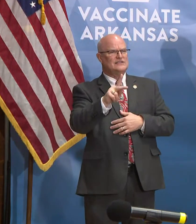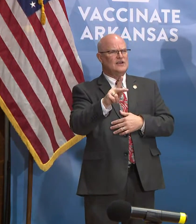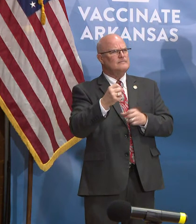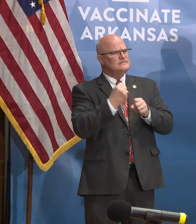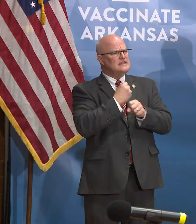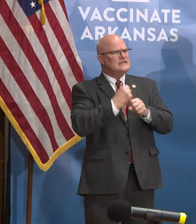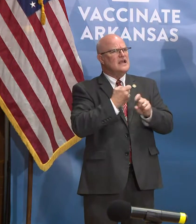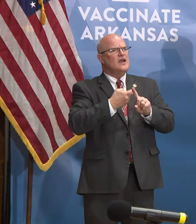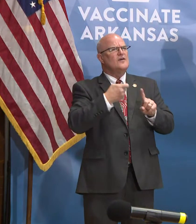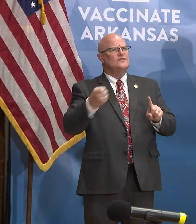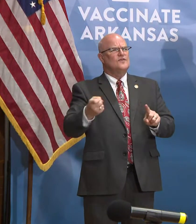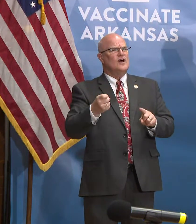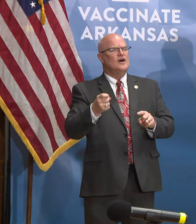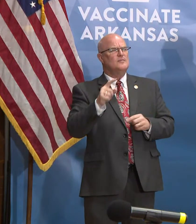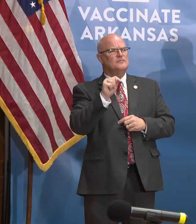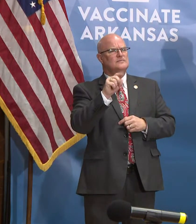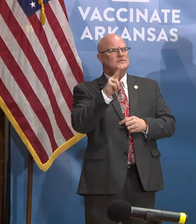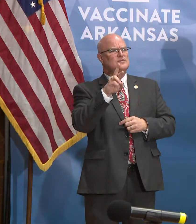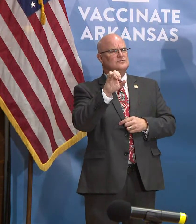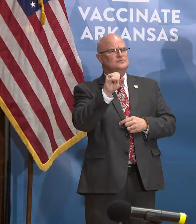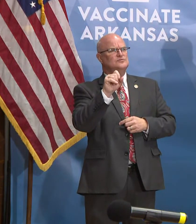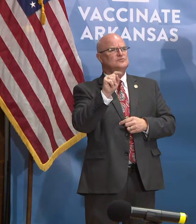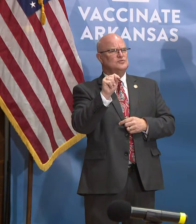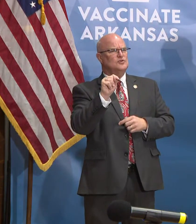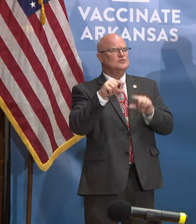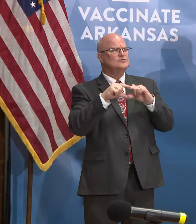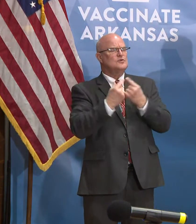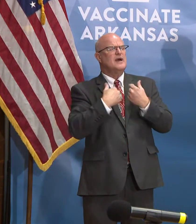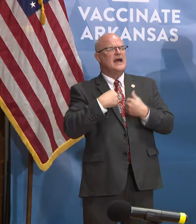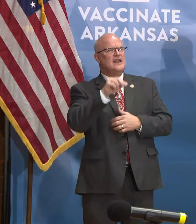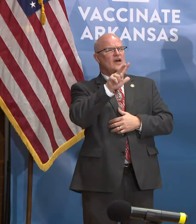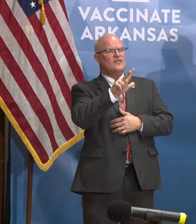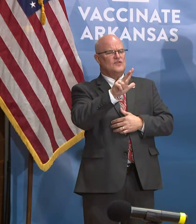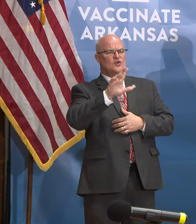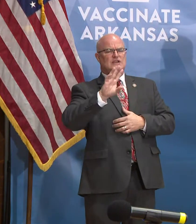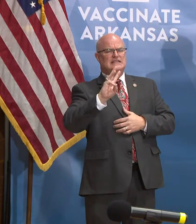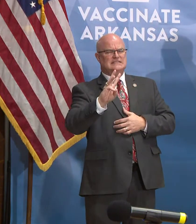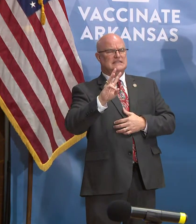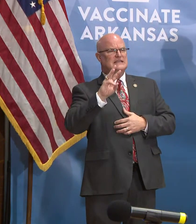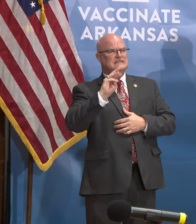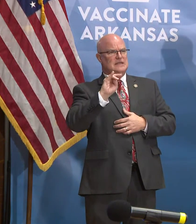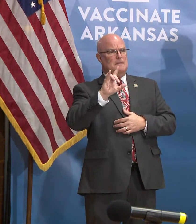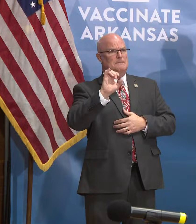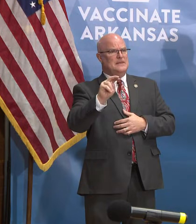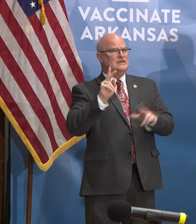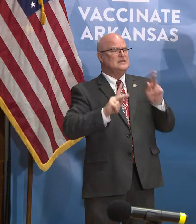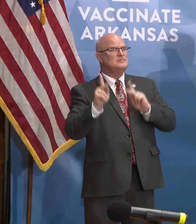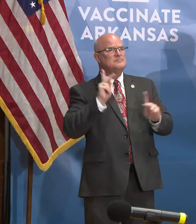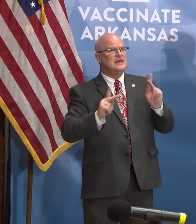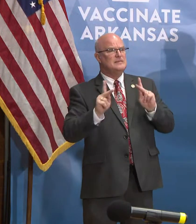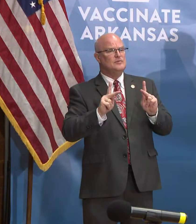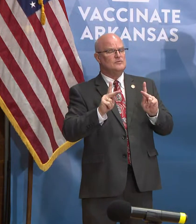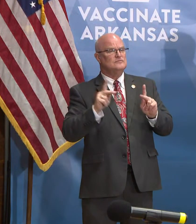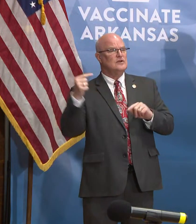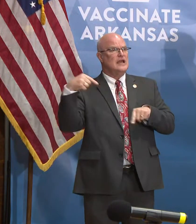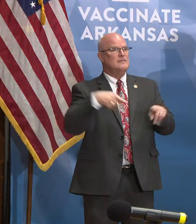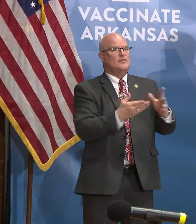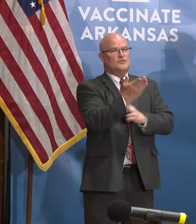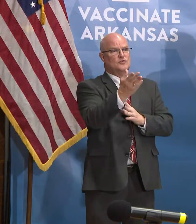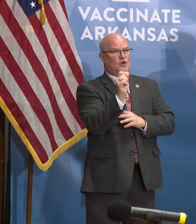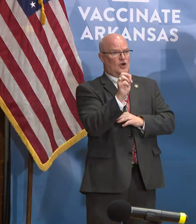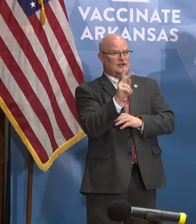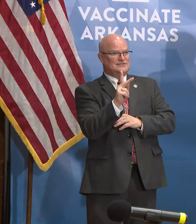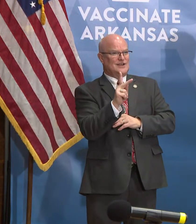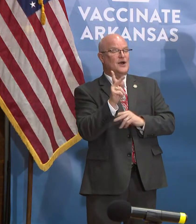our Tourist Bureau. In 2019, we had over 36 million people tourists or business travelers in our state.